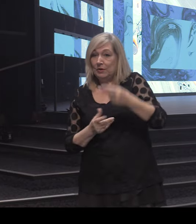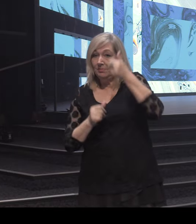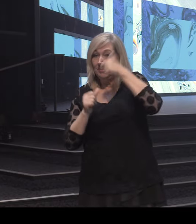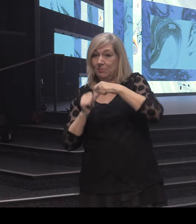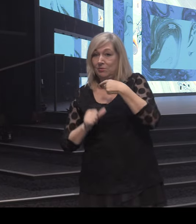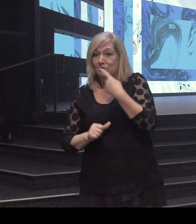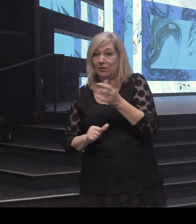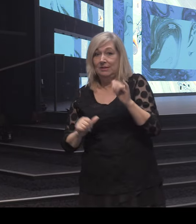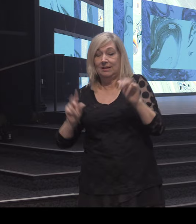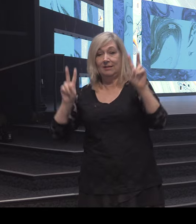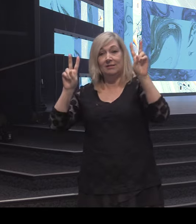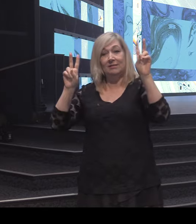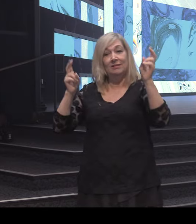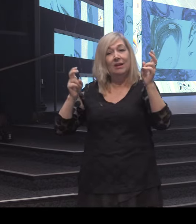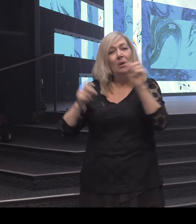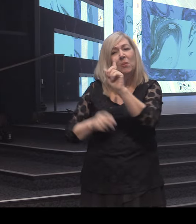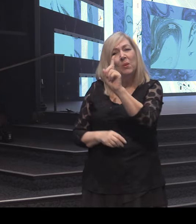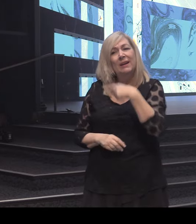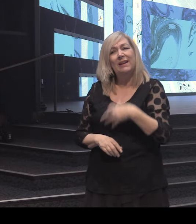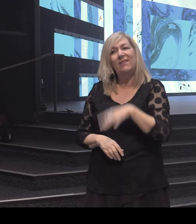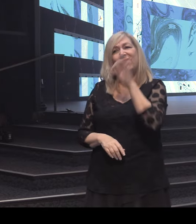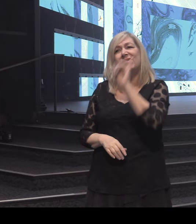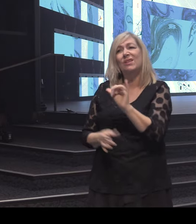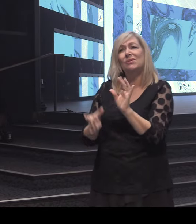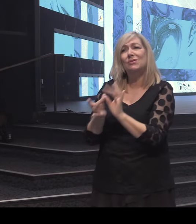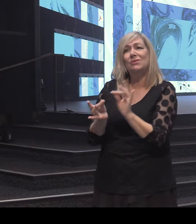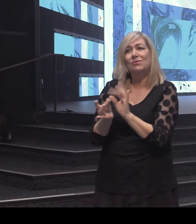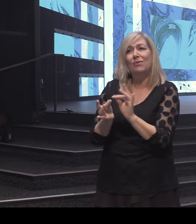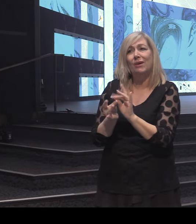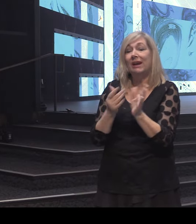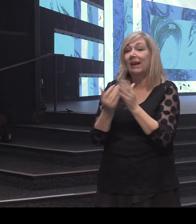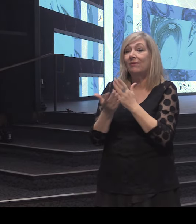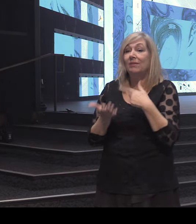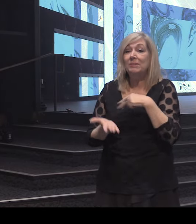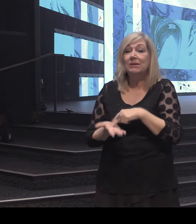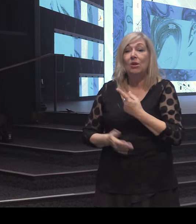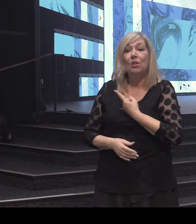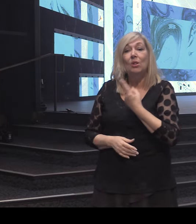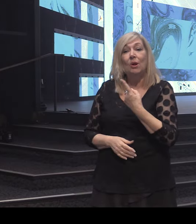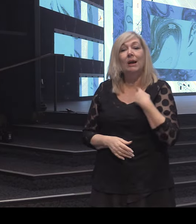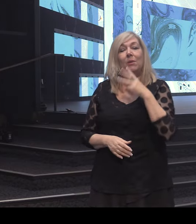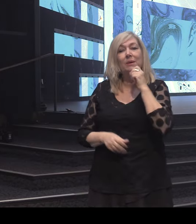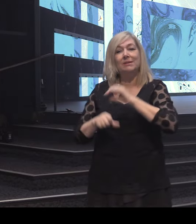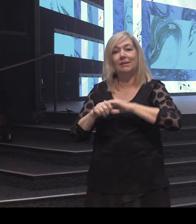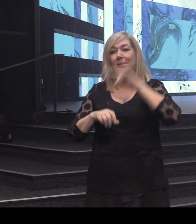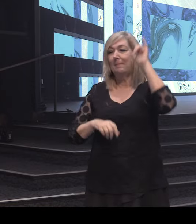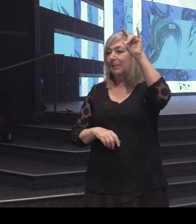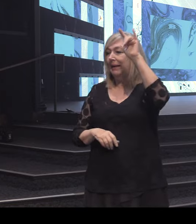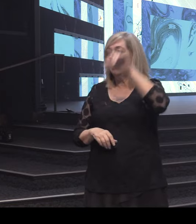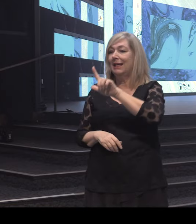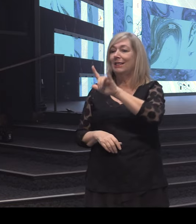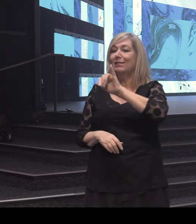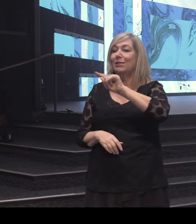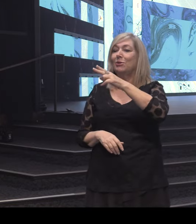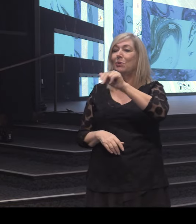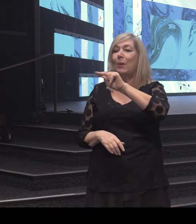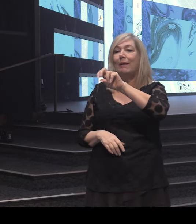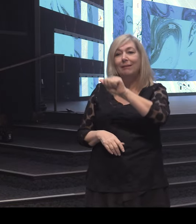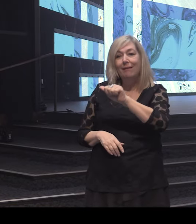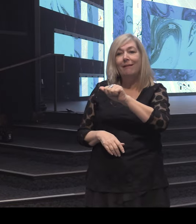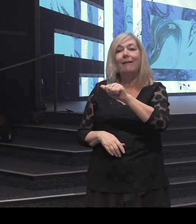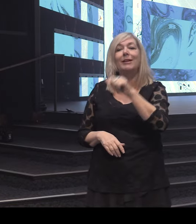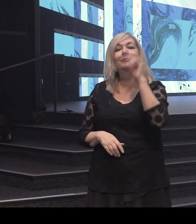alone. I came across that story actually on a plane, on a Lufthansa flight. That's the German airline.